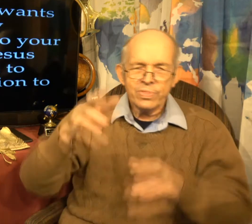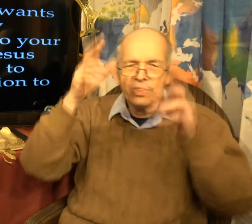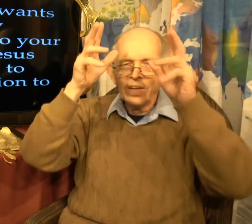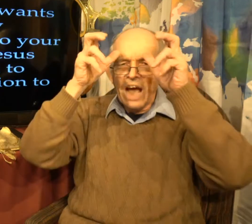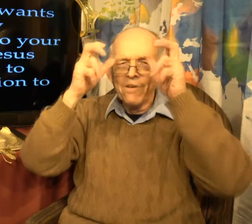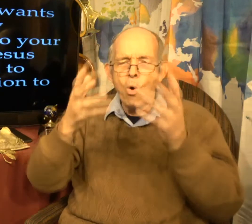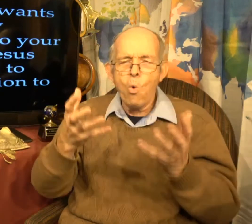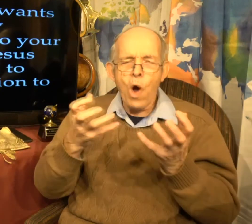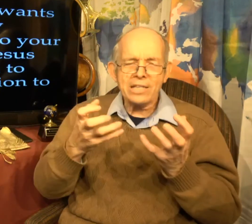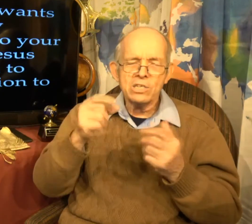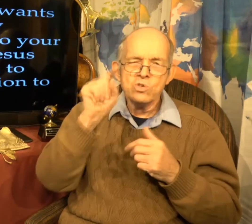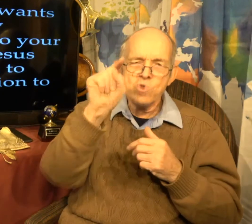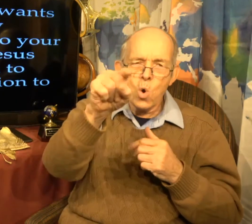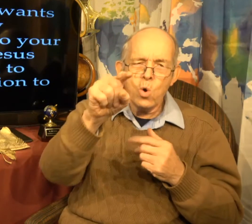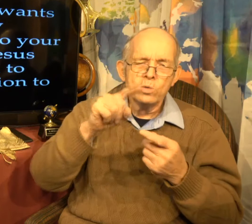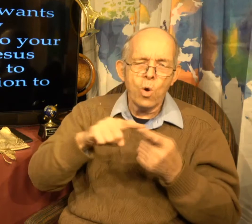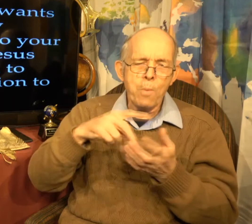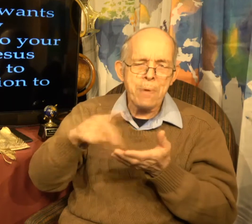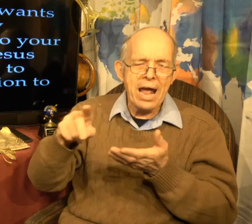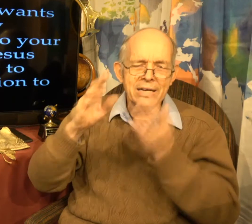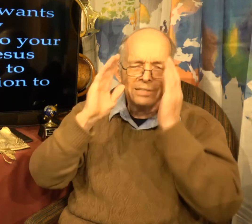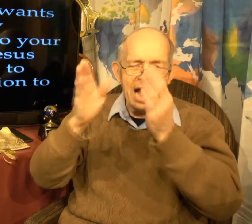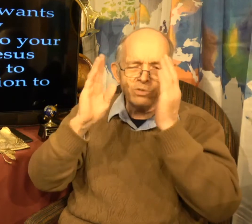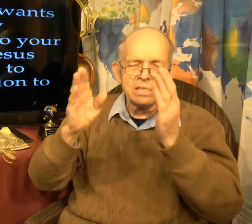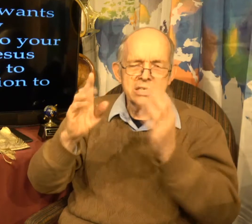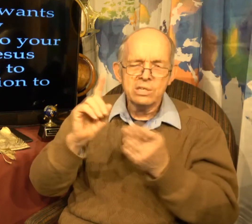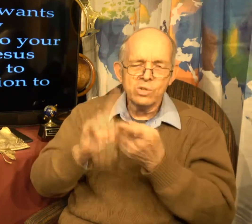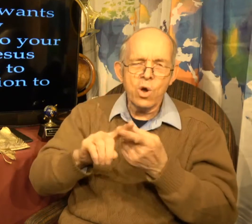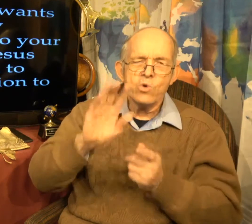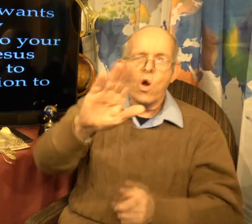the devil wants you to pay attention to your